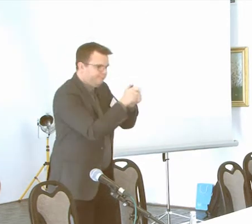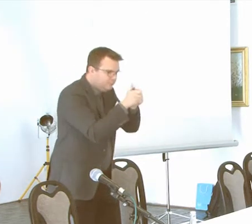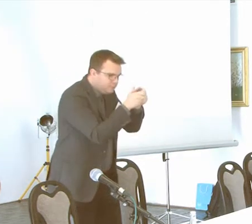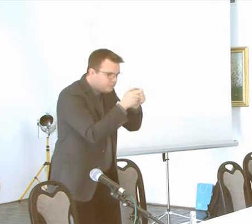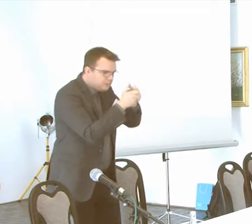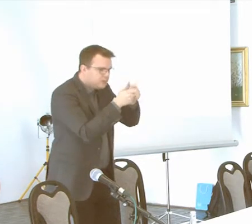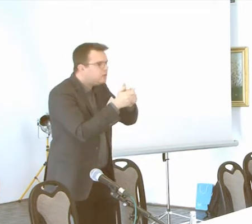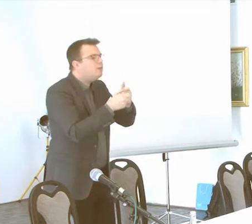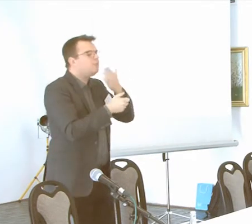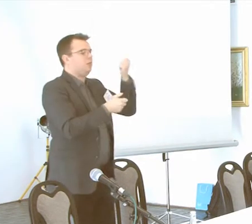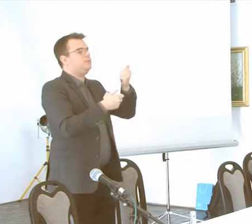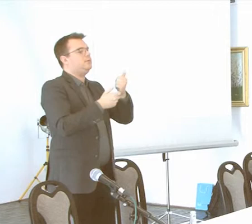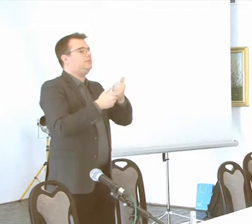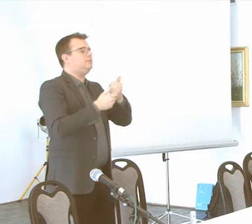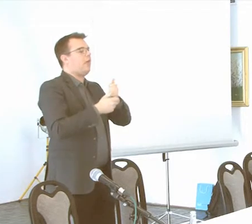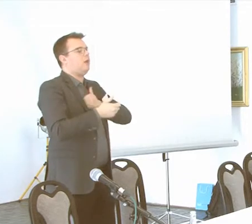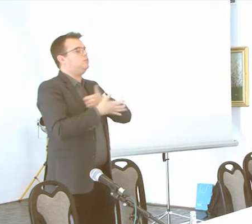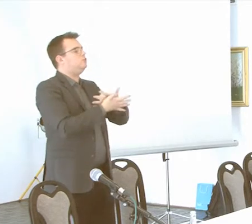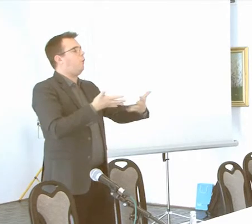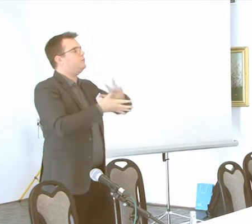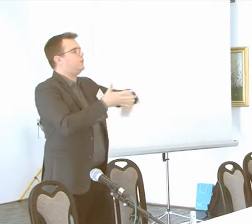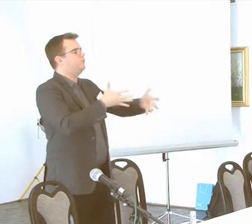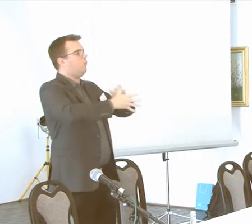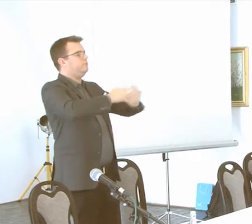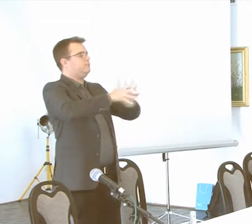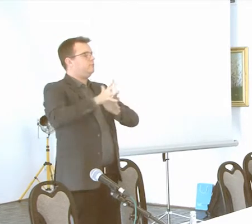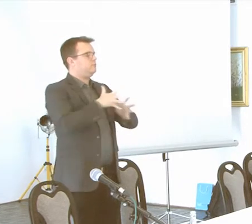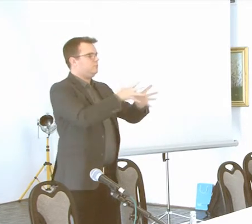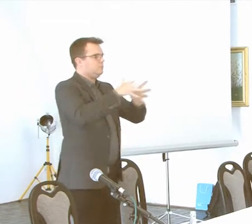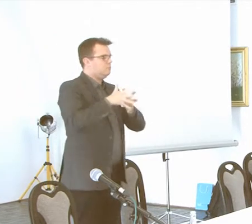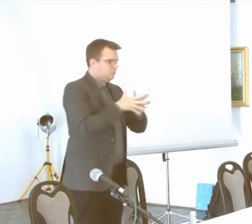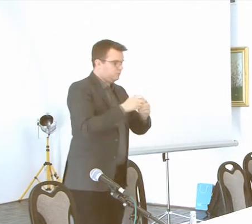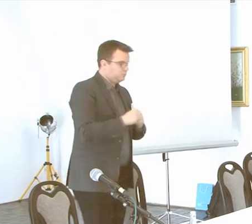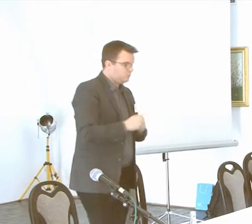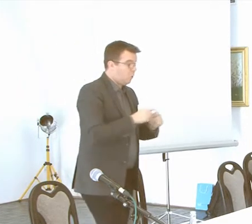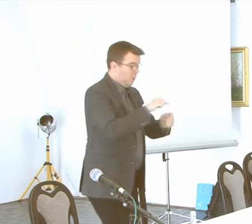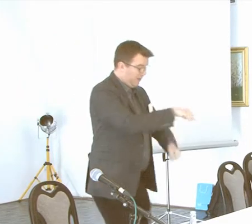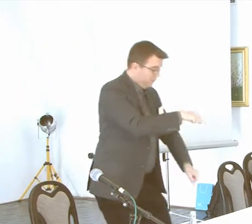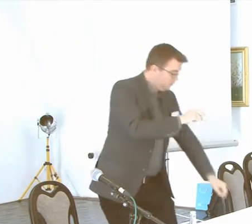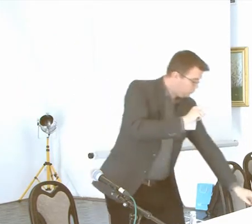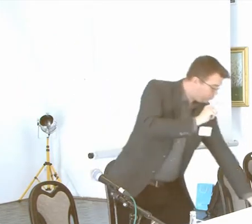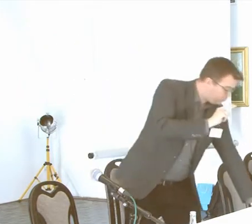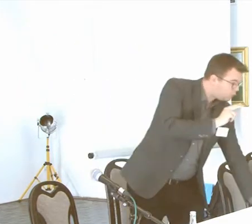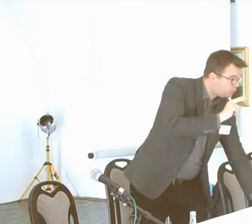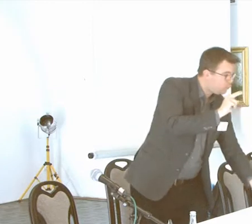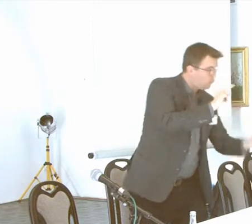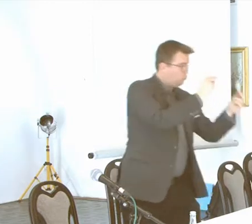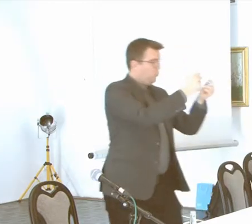difficult to send an SMS. It would be a lot easier for them if they could use their mother tongue sign language.